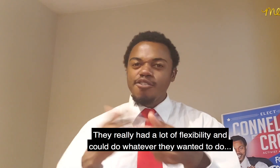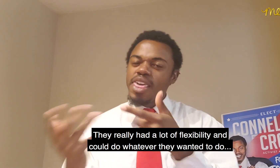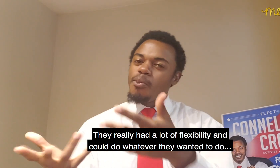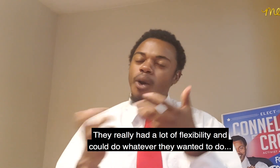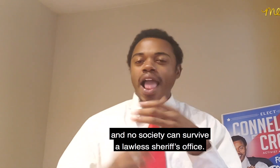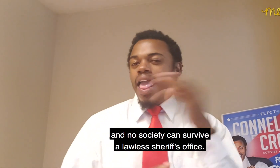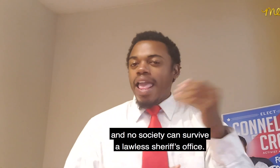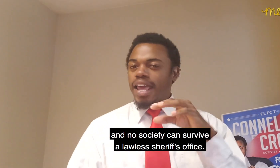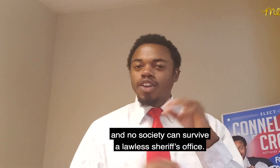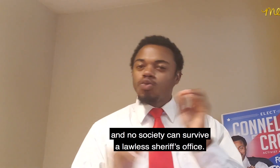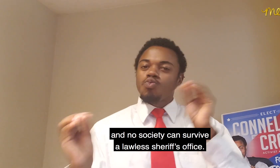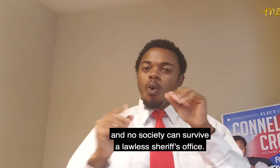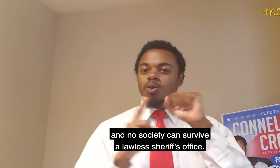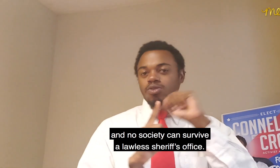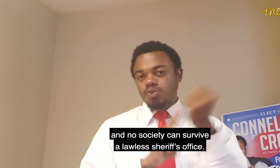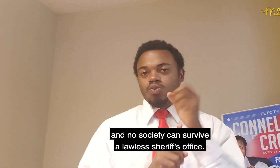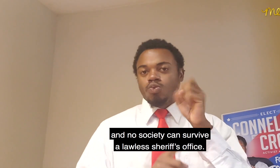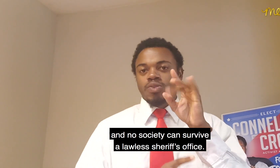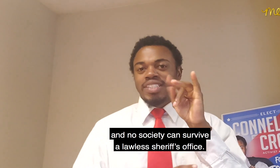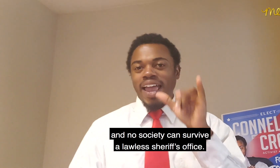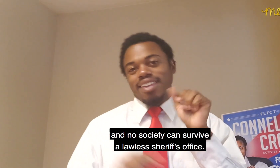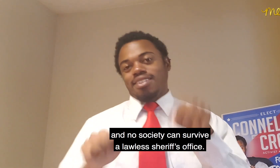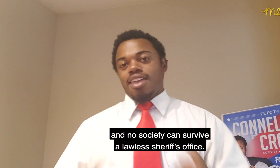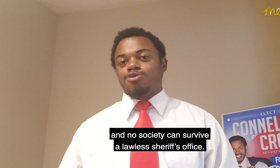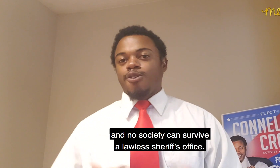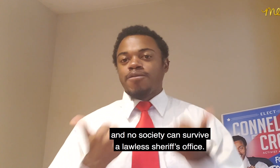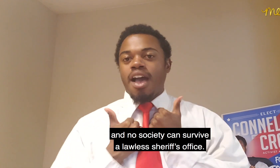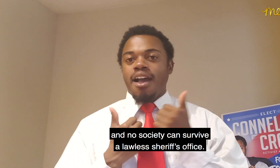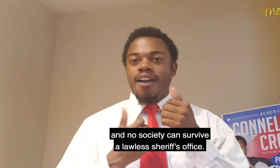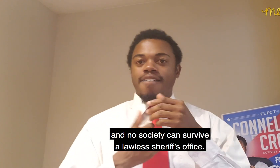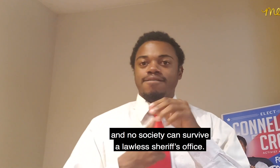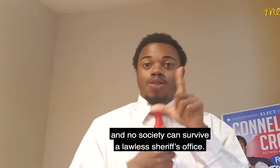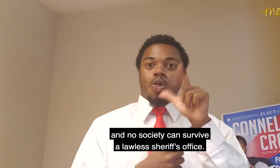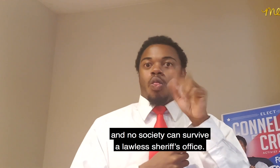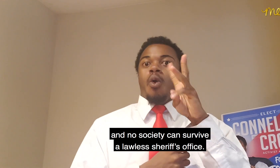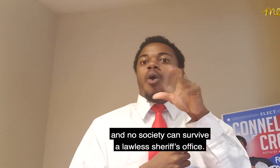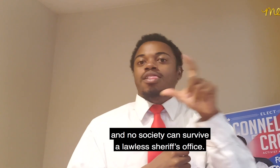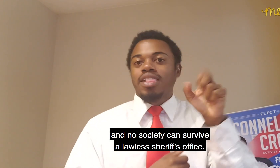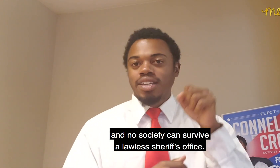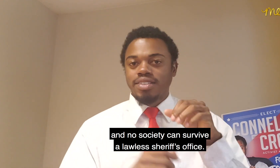whatever they wanted to do. And no society can survive a lawless sheriff's office.